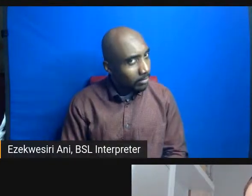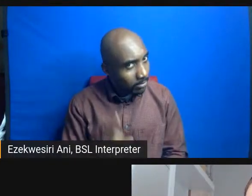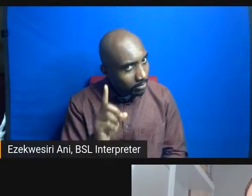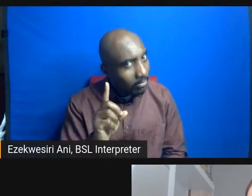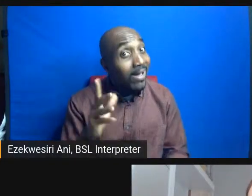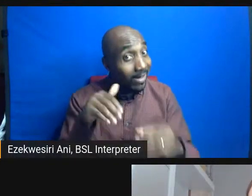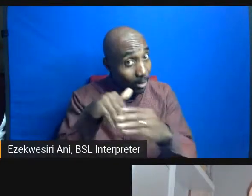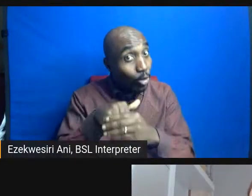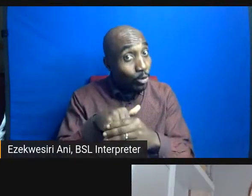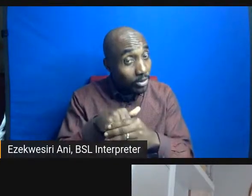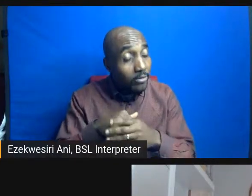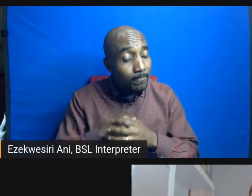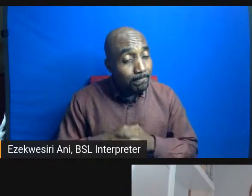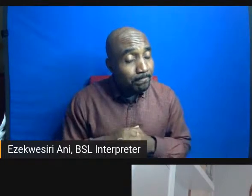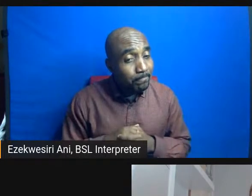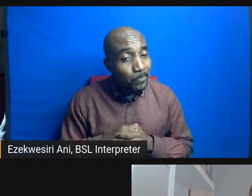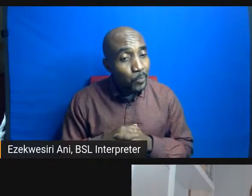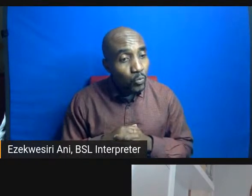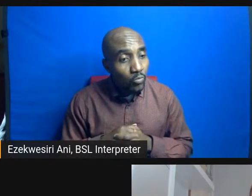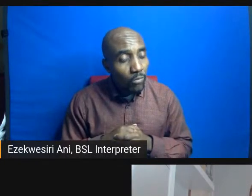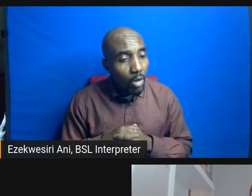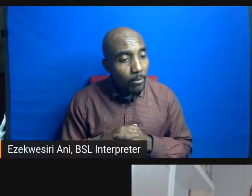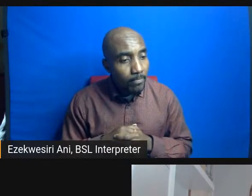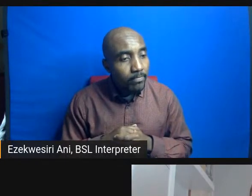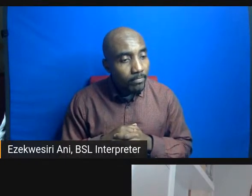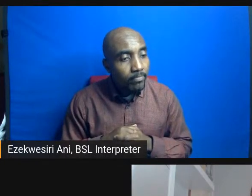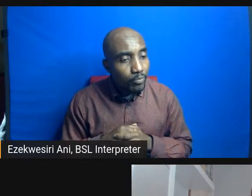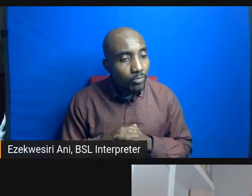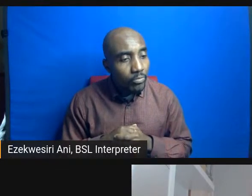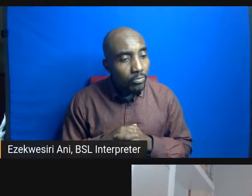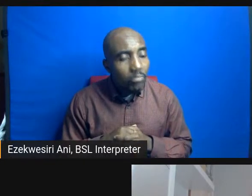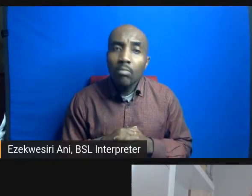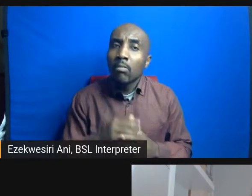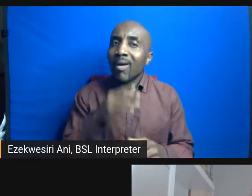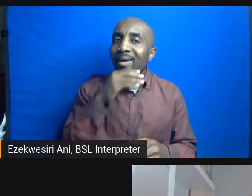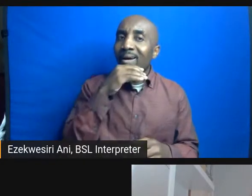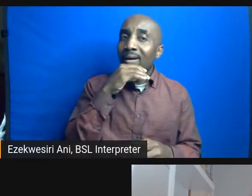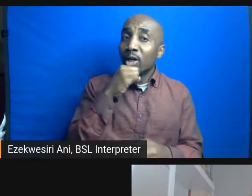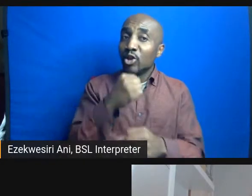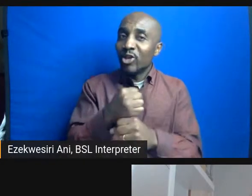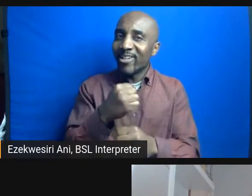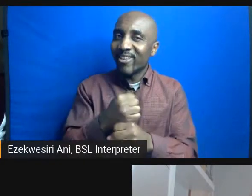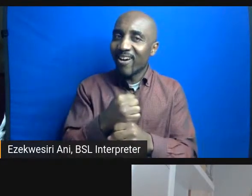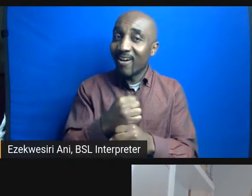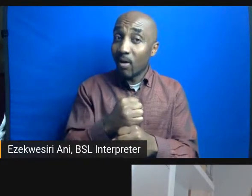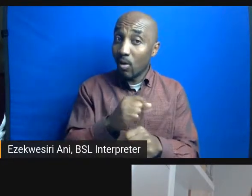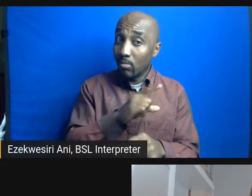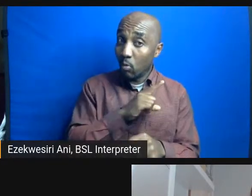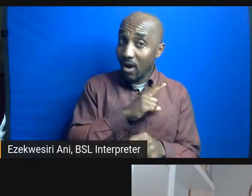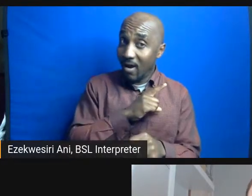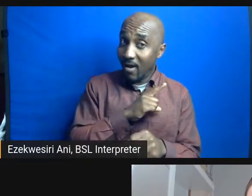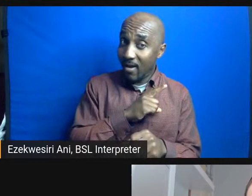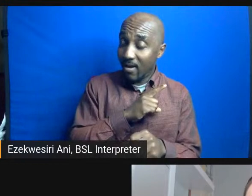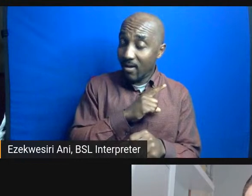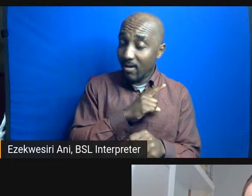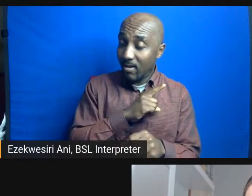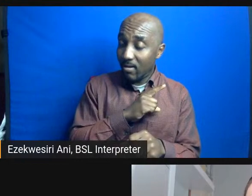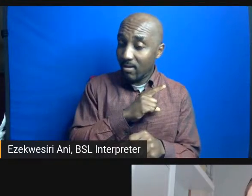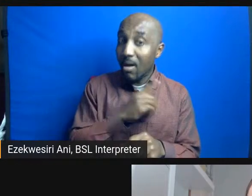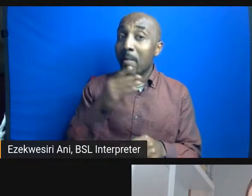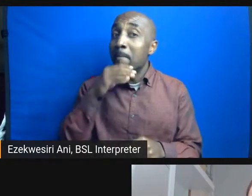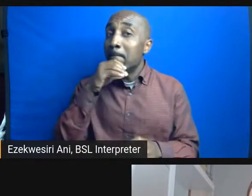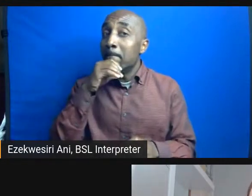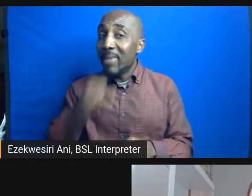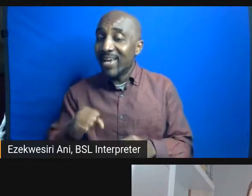gendered approach to the truth, because men's stories are going to be different from the perspective